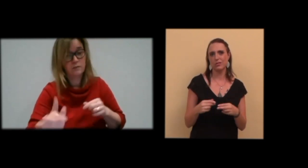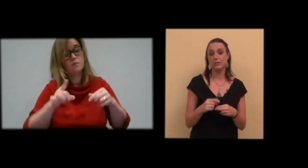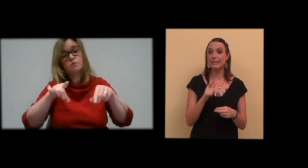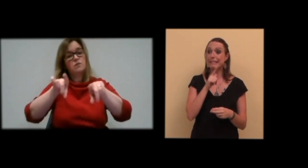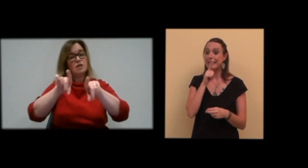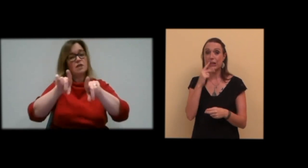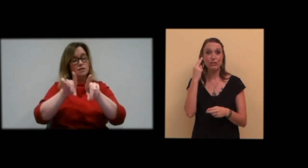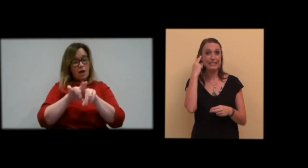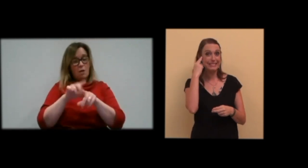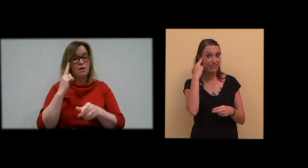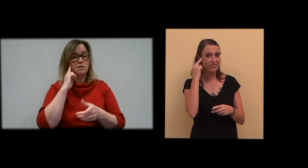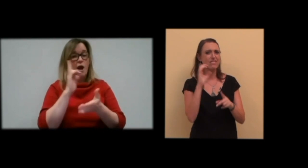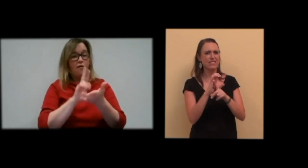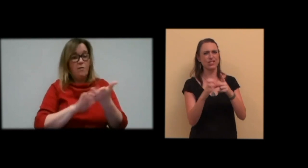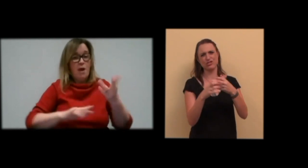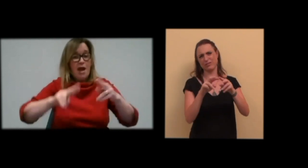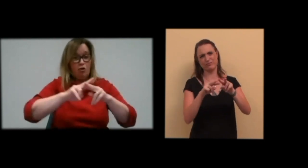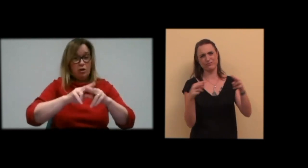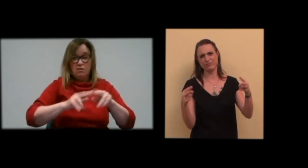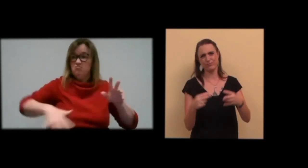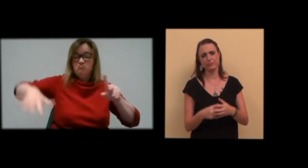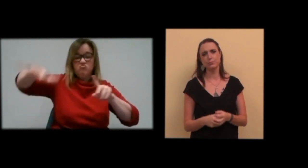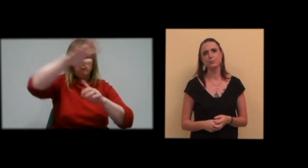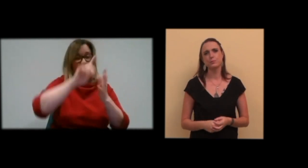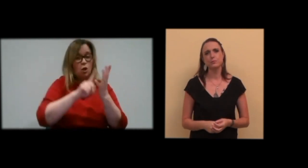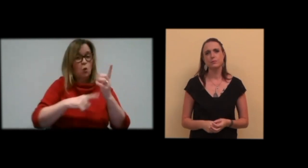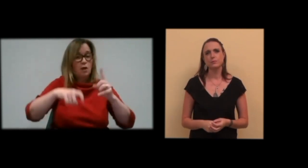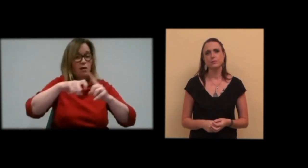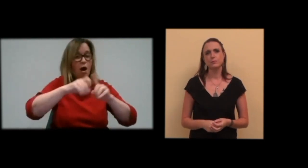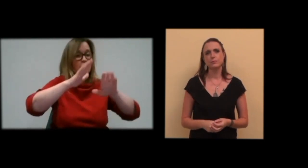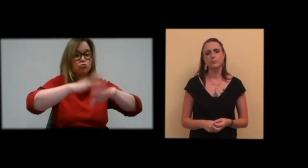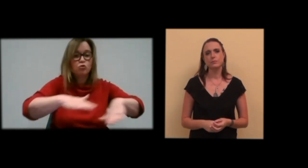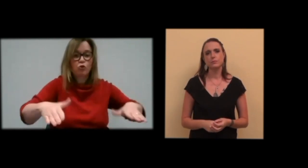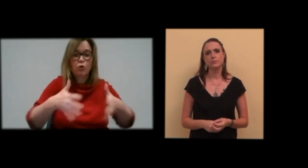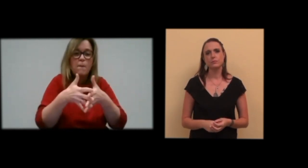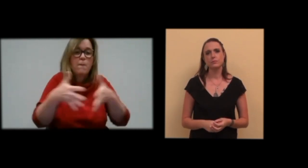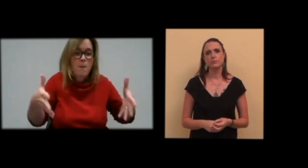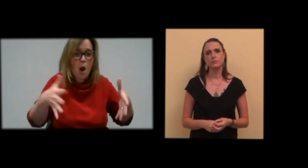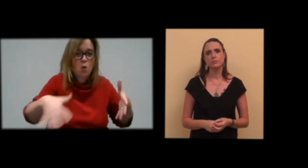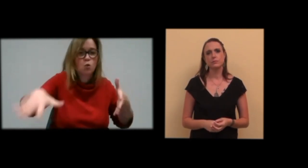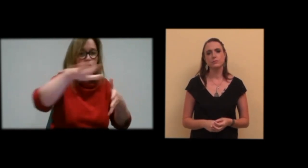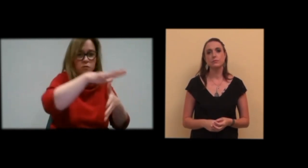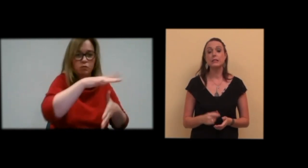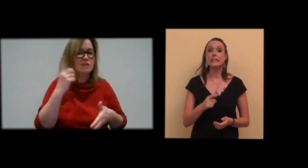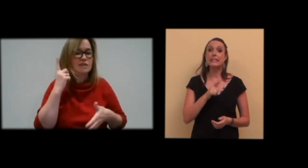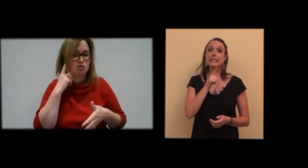because the different cultures between hearing people and deaf people are so different.